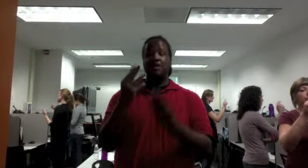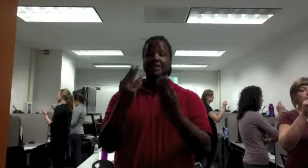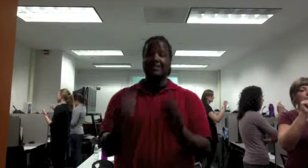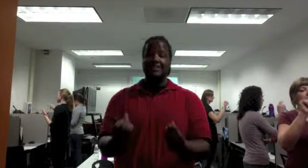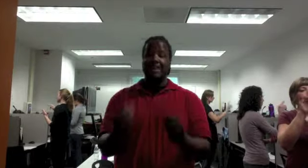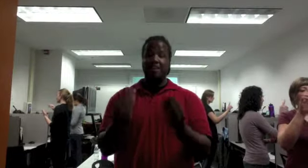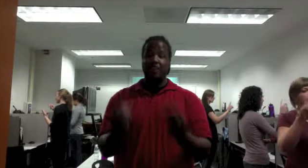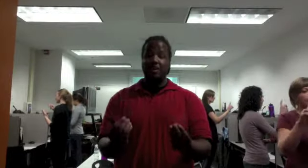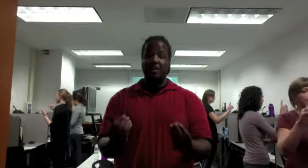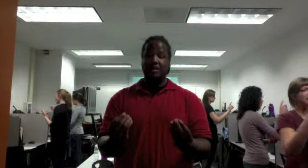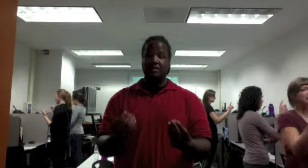Saturated.